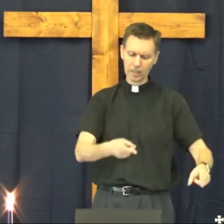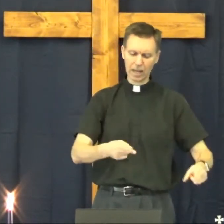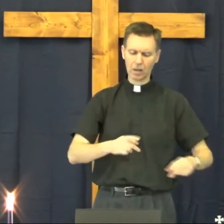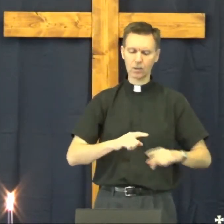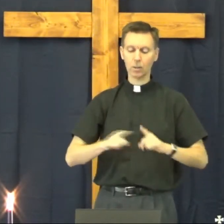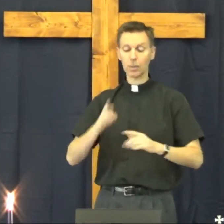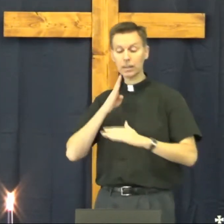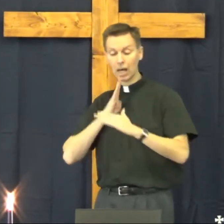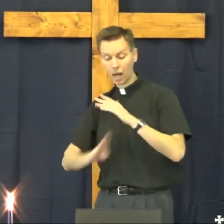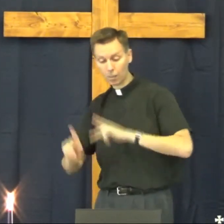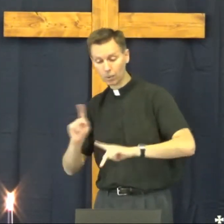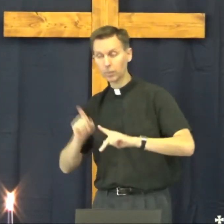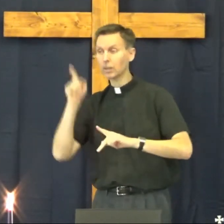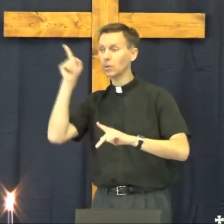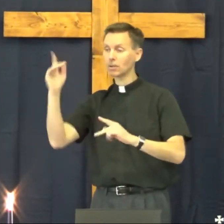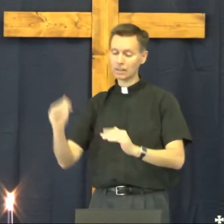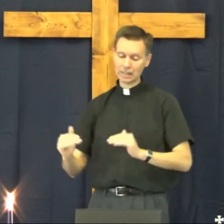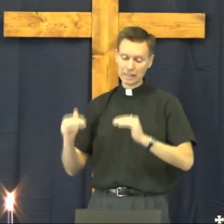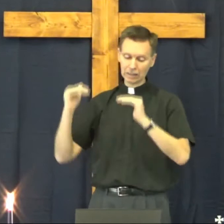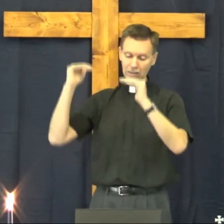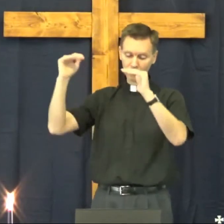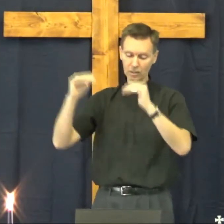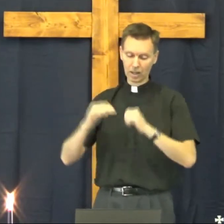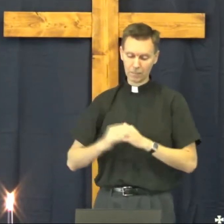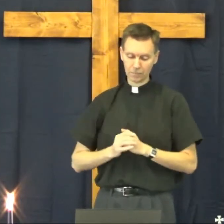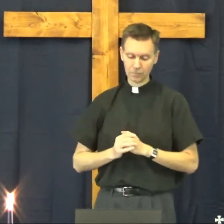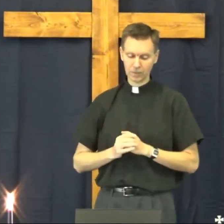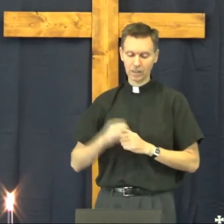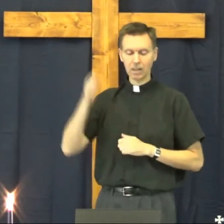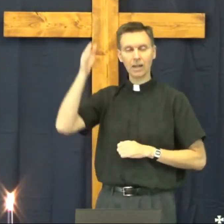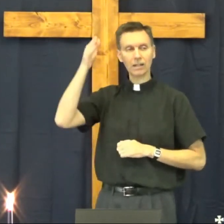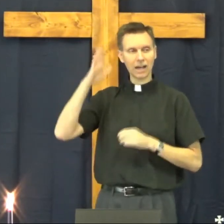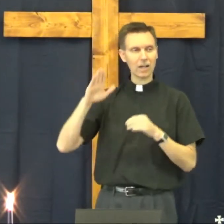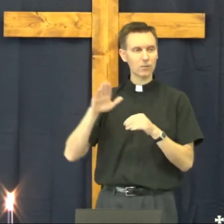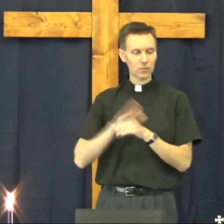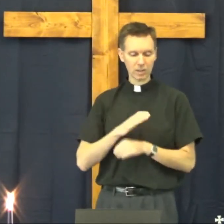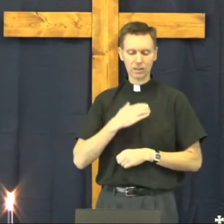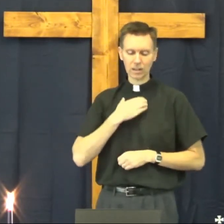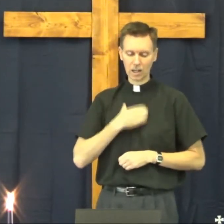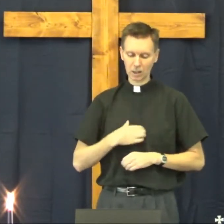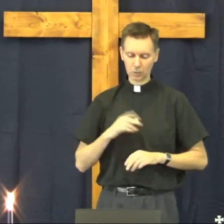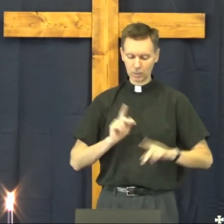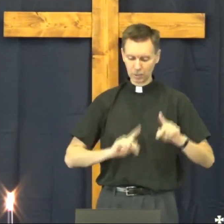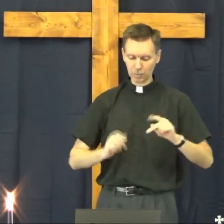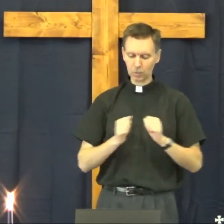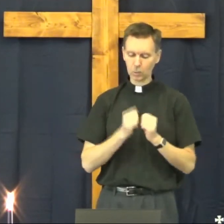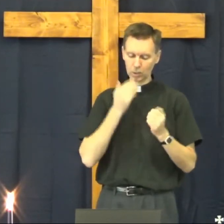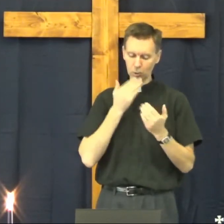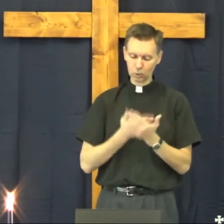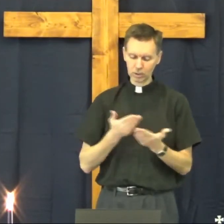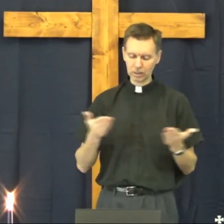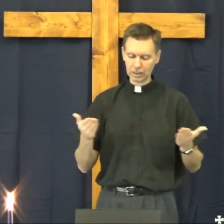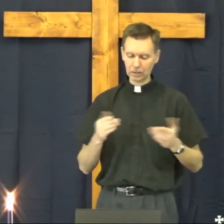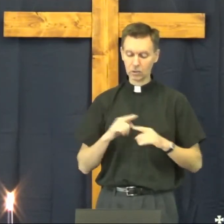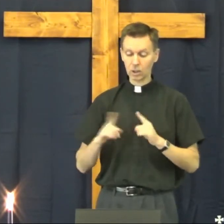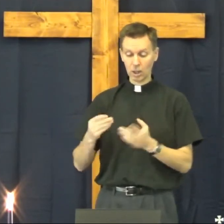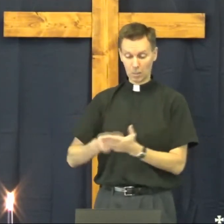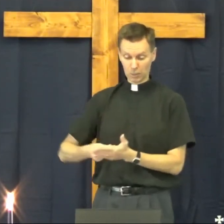down, but the humble people, he lifted up. God filled hungry people with good things, but the